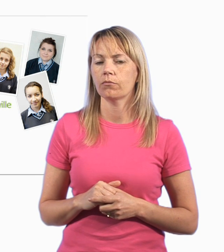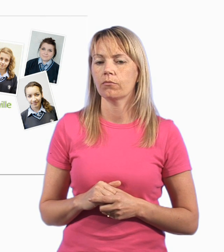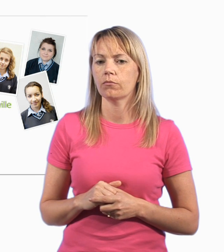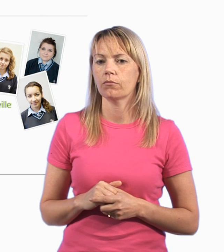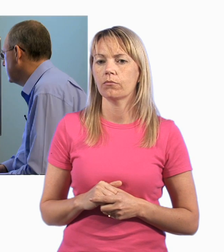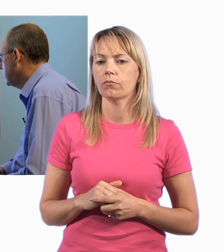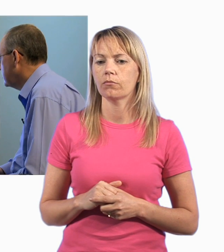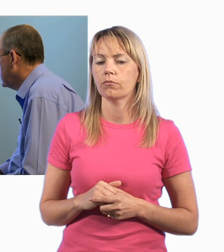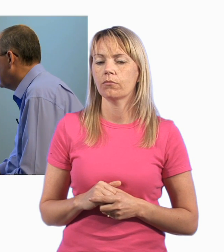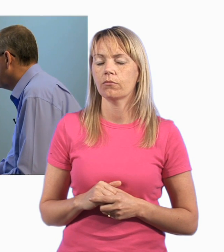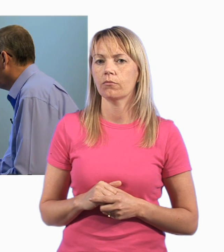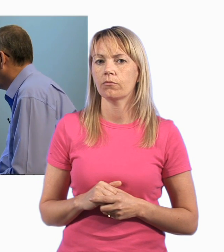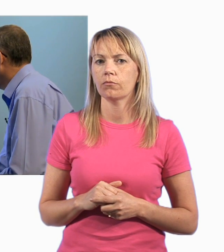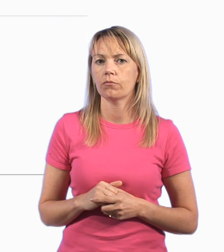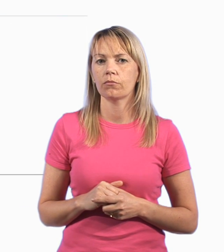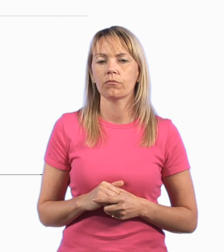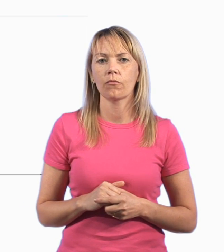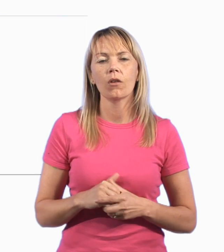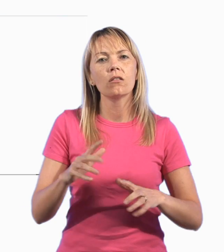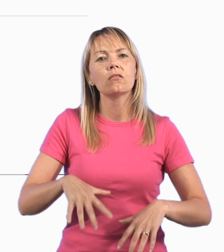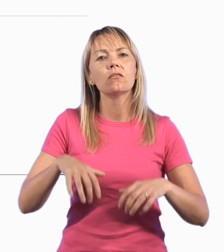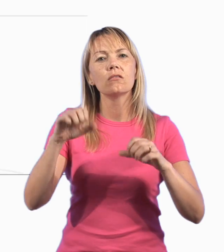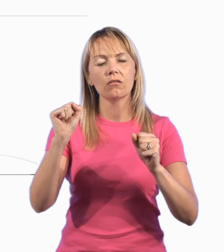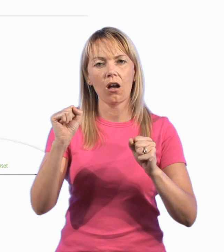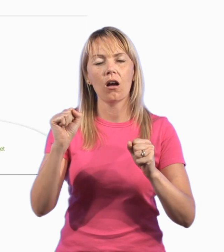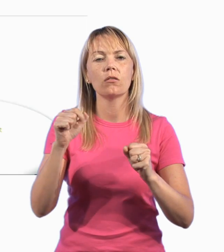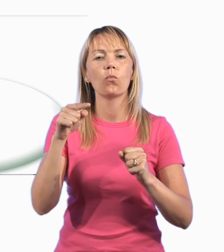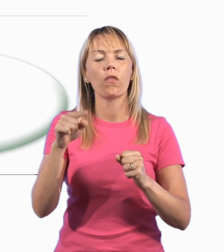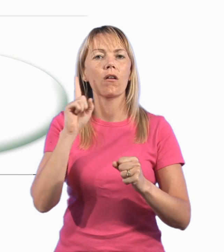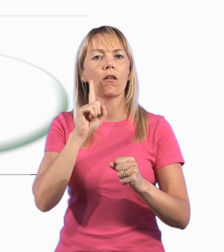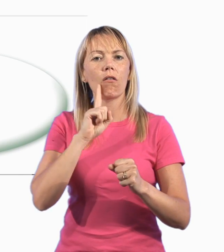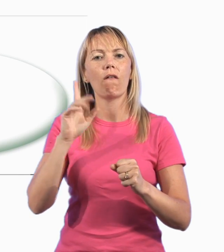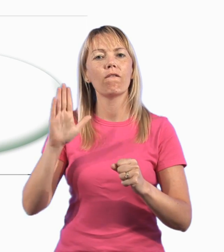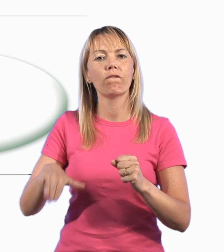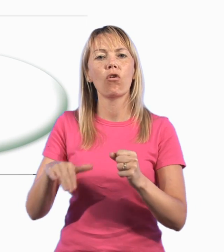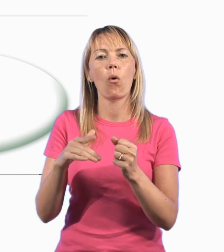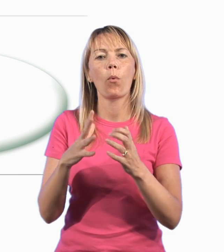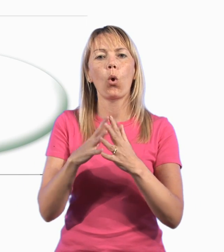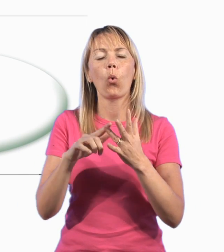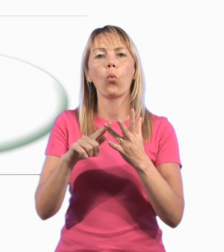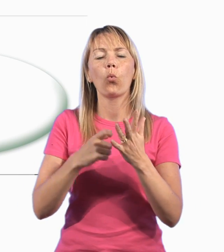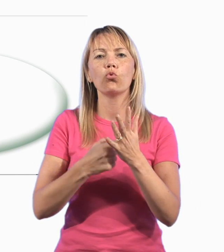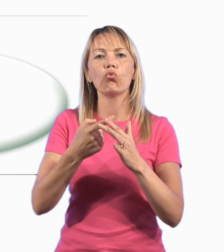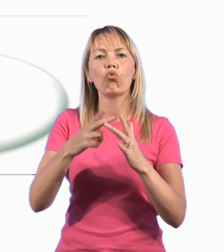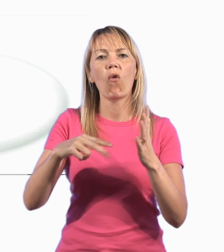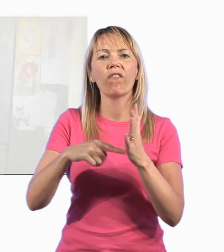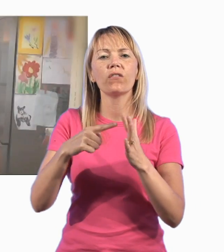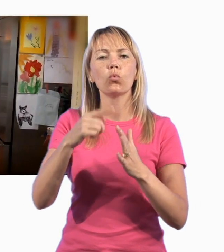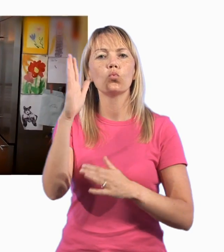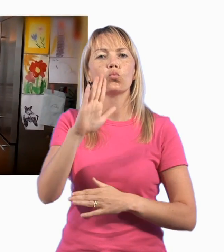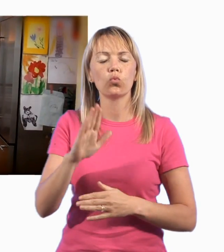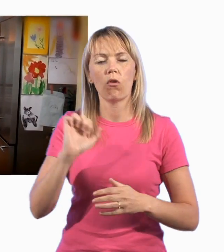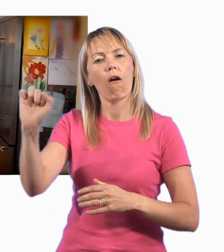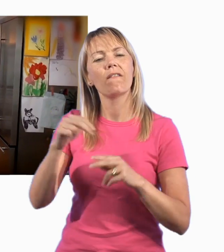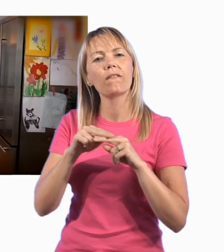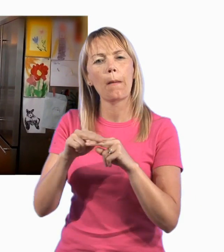near Chester. But we start with Lily Shorten of Woodruff School in Dorset and her family. This